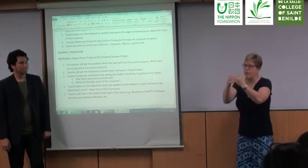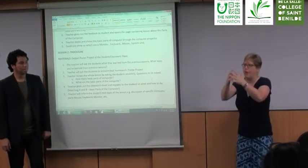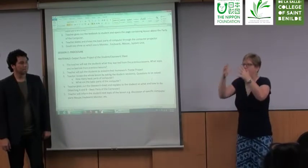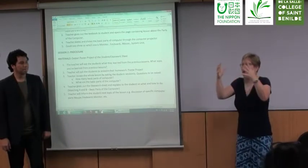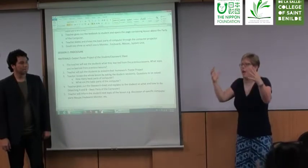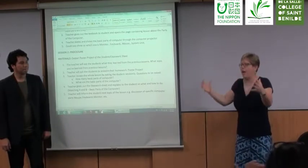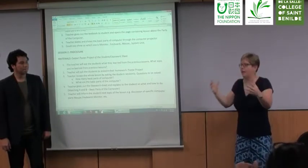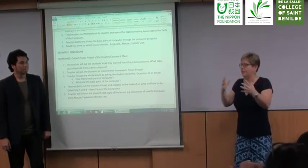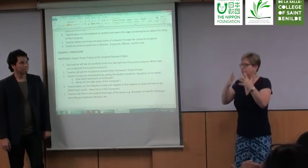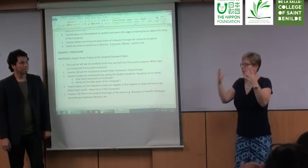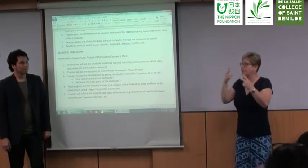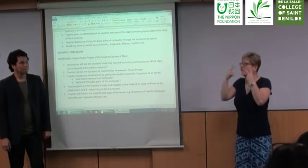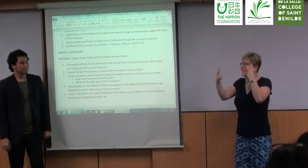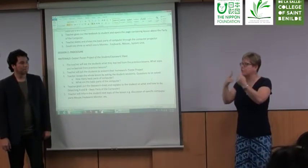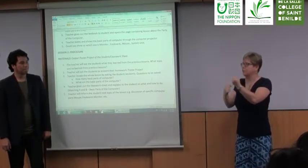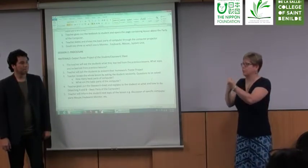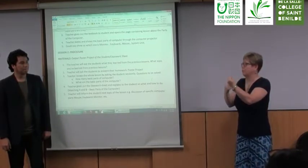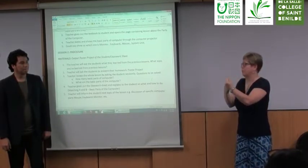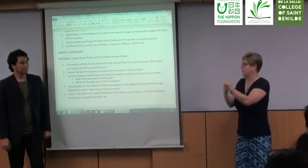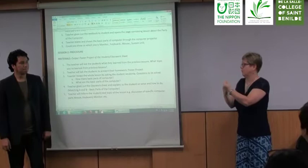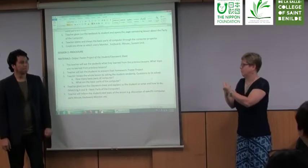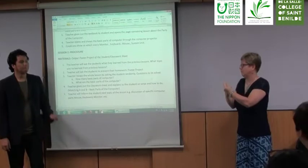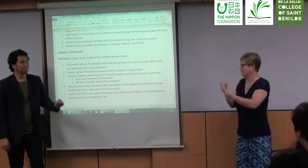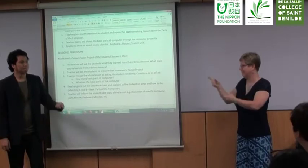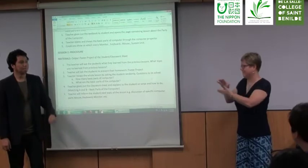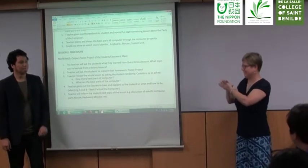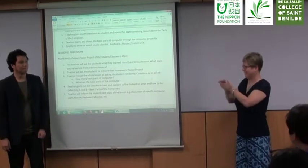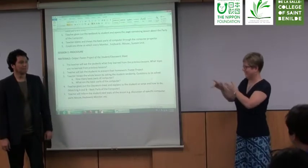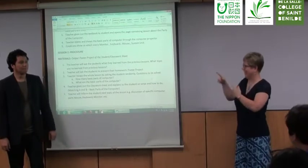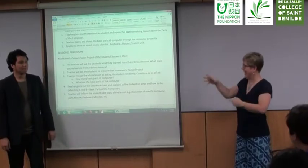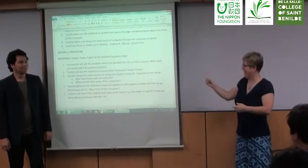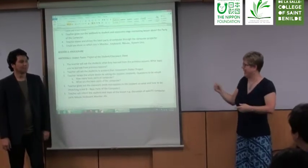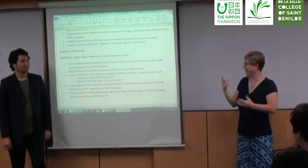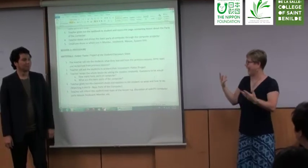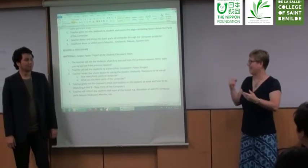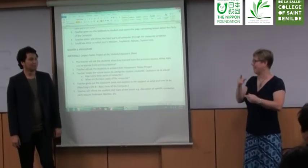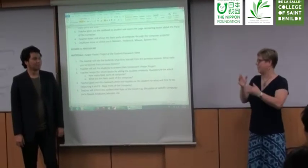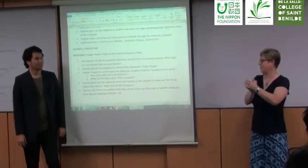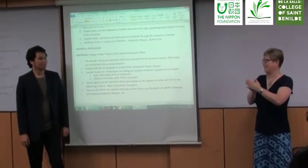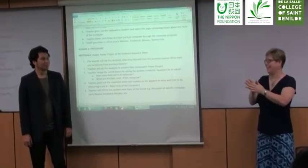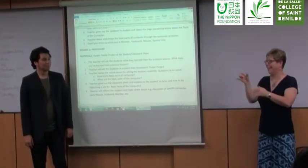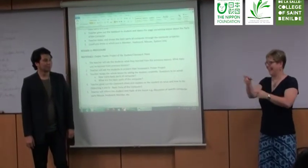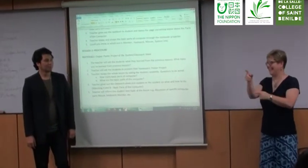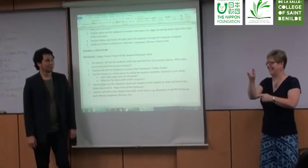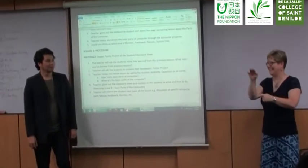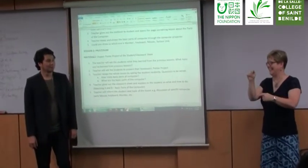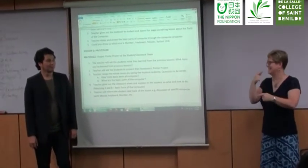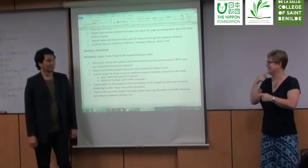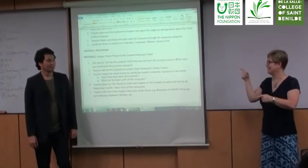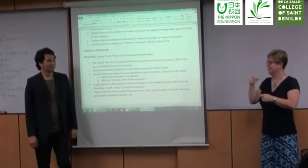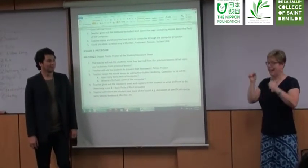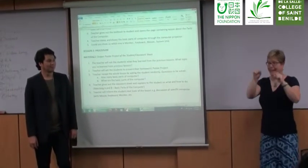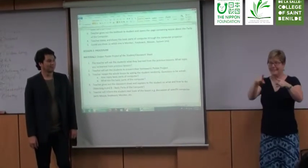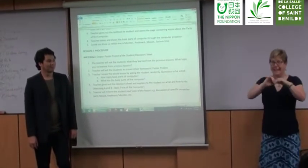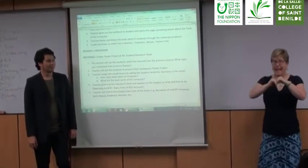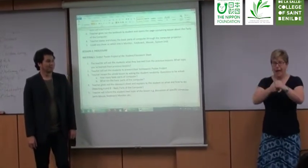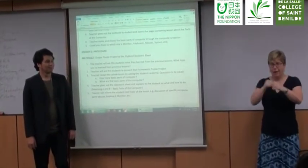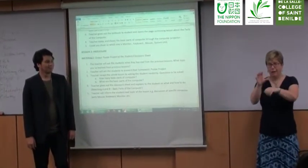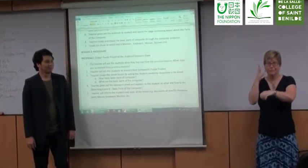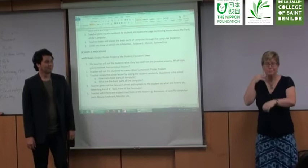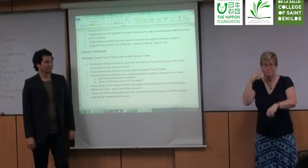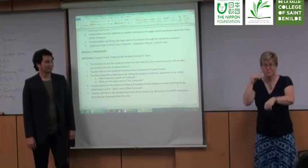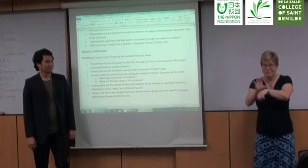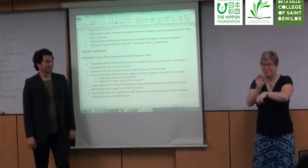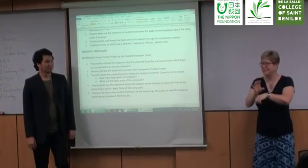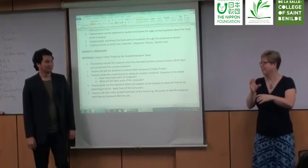Grade 7 students will be lots of visual support. So it's really nice that you have that.